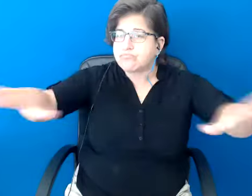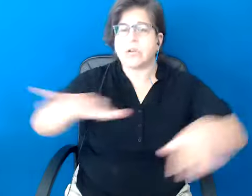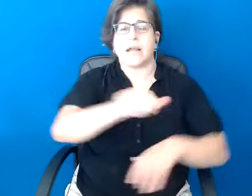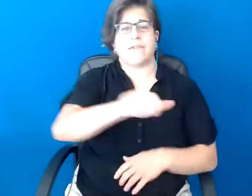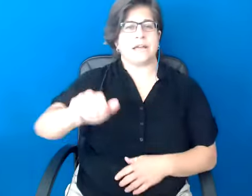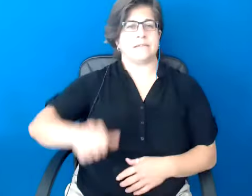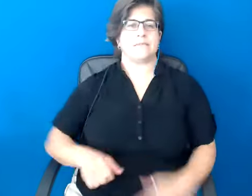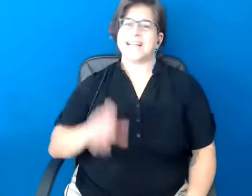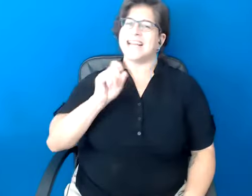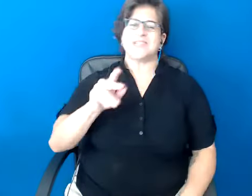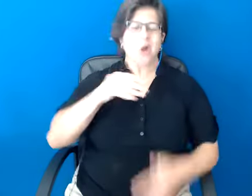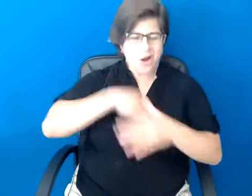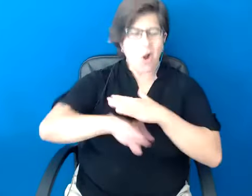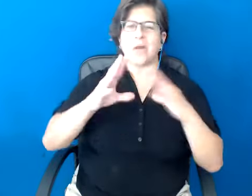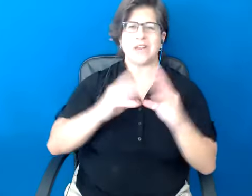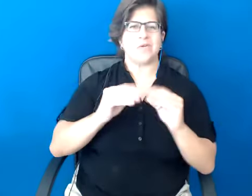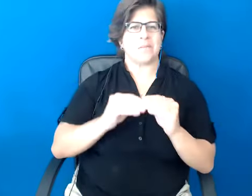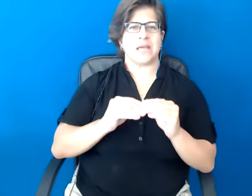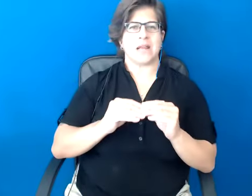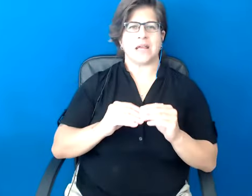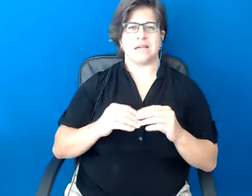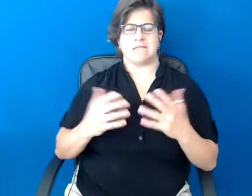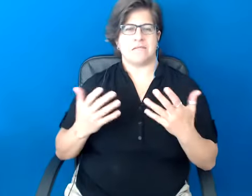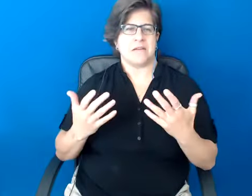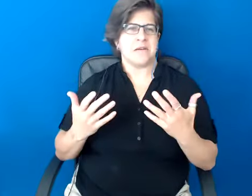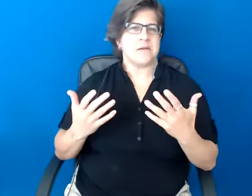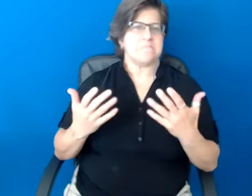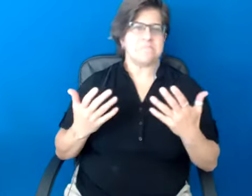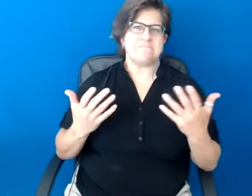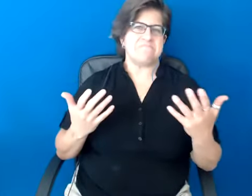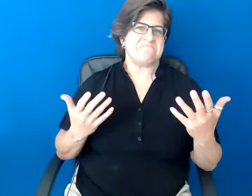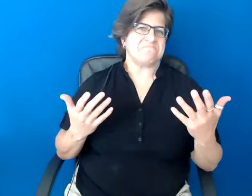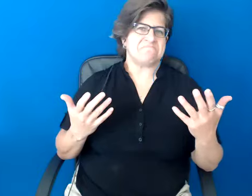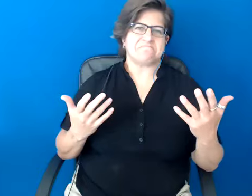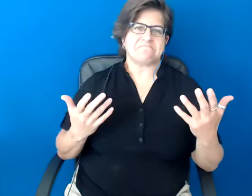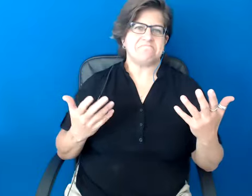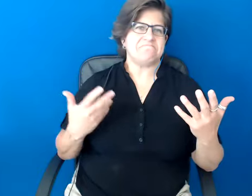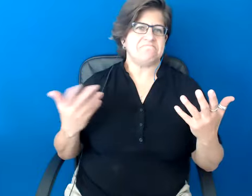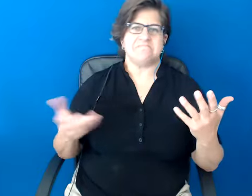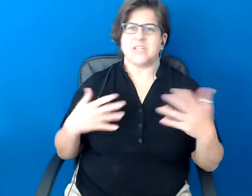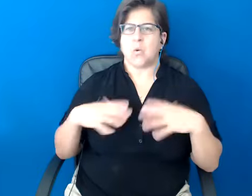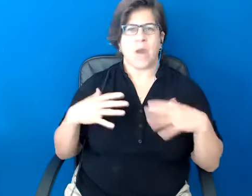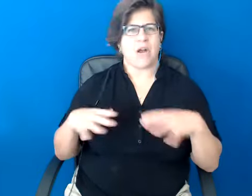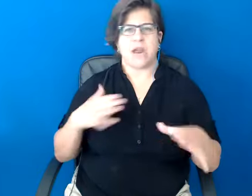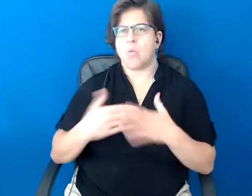much responsibility you feel for the survival and spread of Alcoholics Anonymous. It's okay to walk into an AA meeting wearing